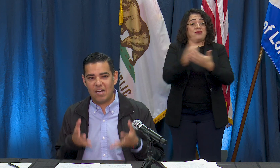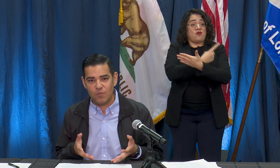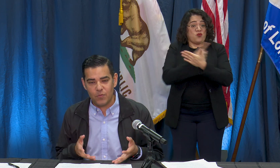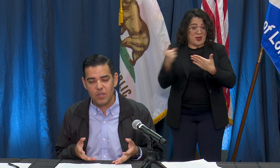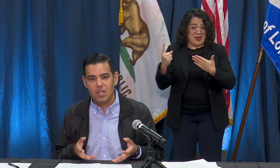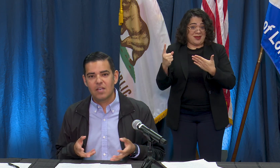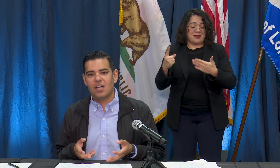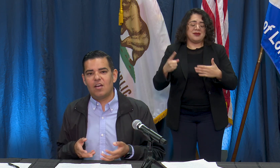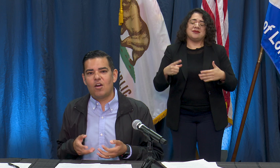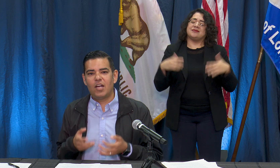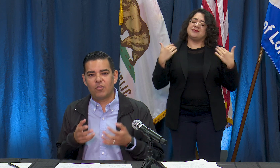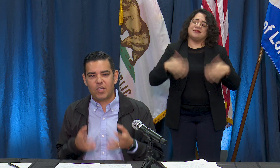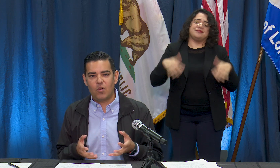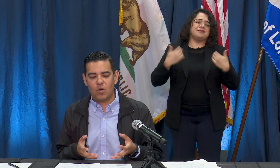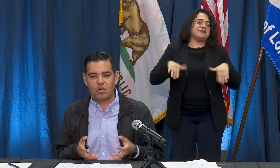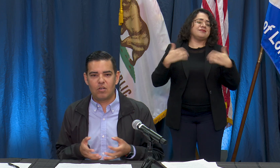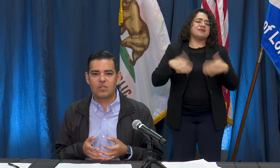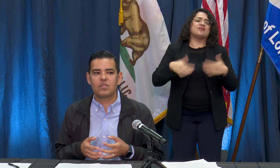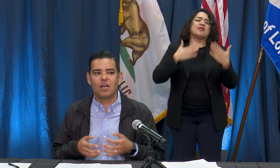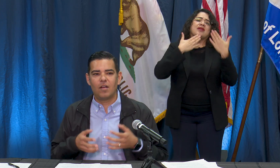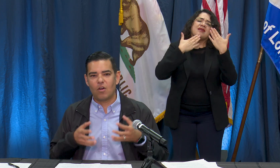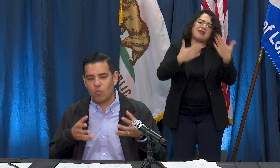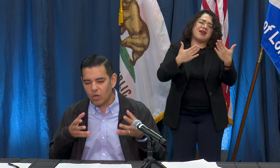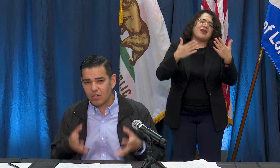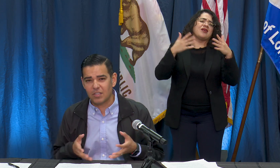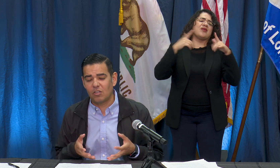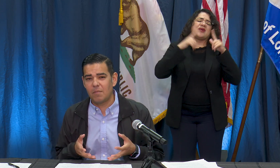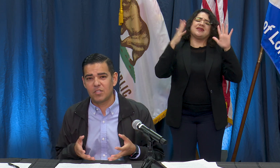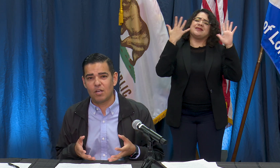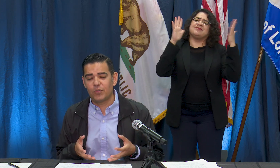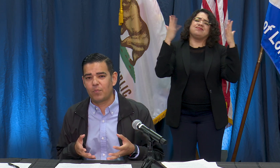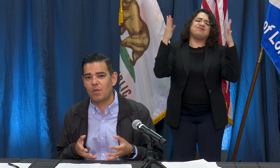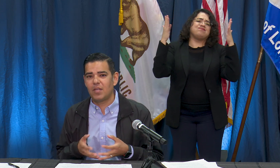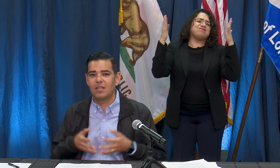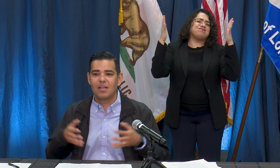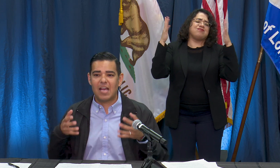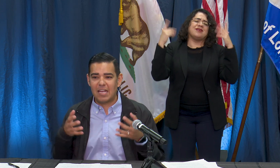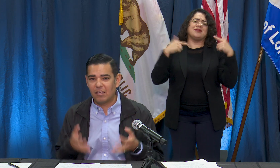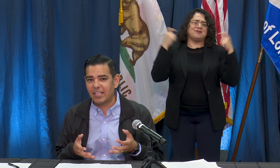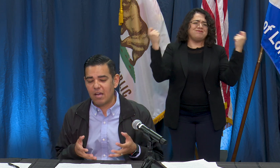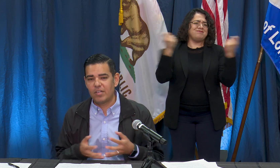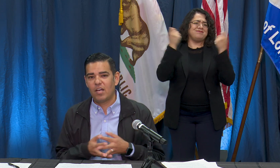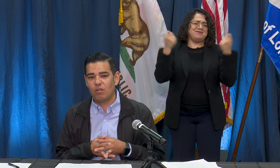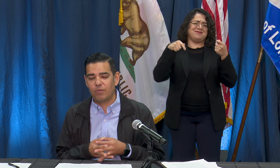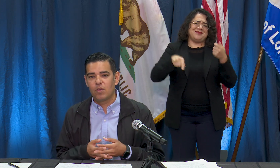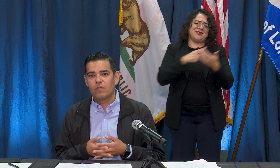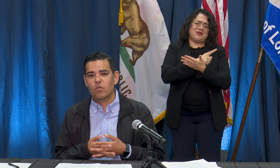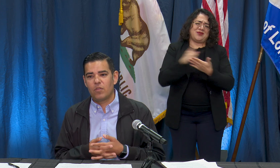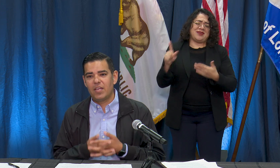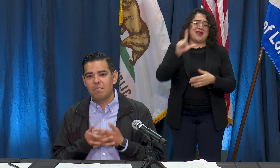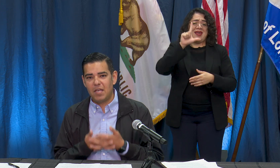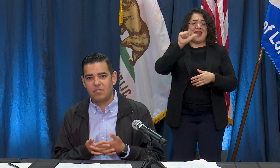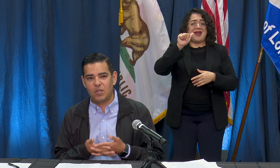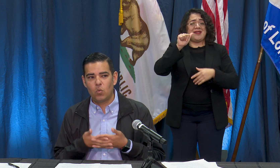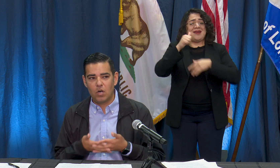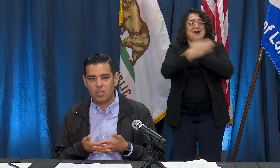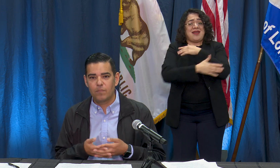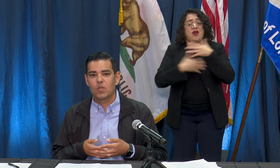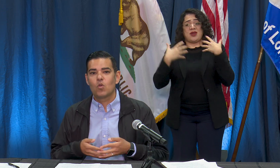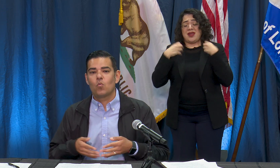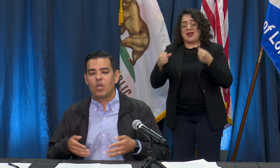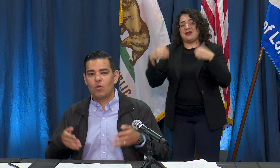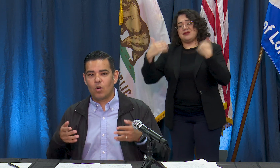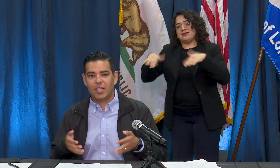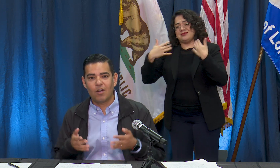professionals enough, our healthcare workers, our workers at the Long Beach Health Department, at LA County Health, for the amazing